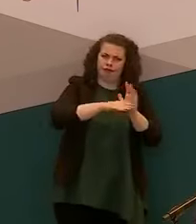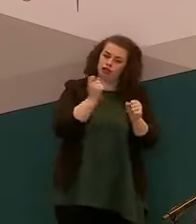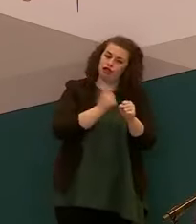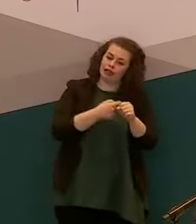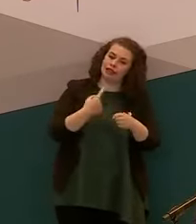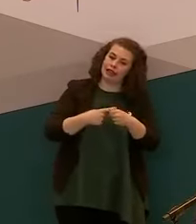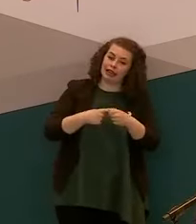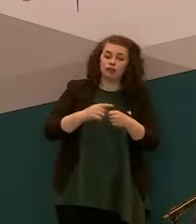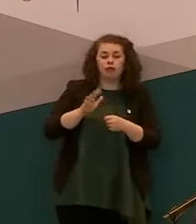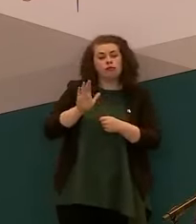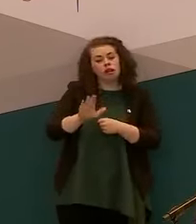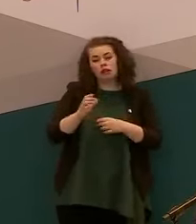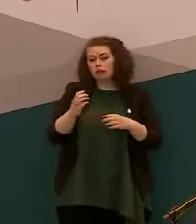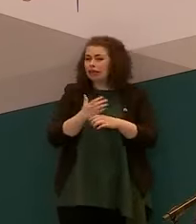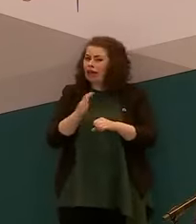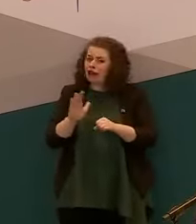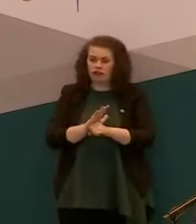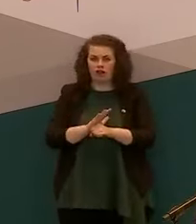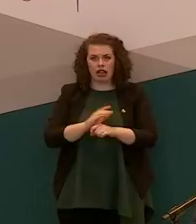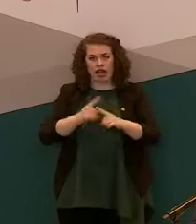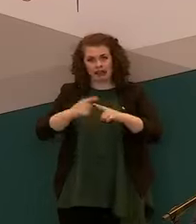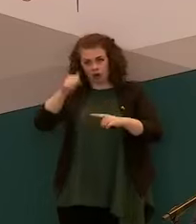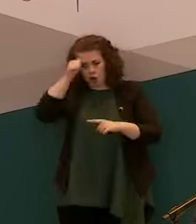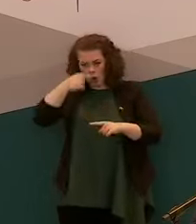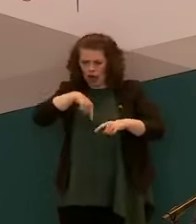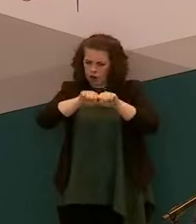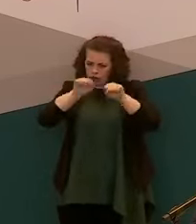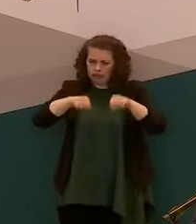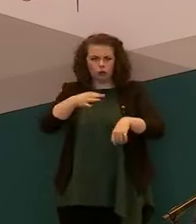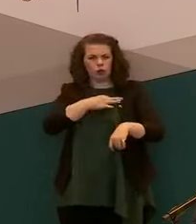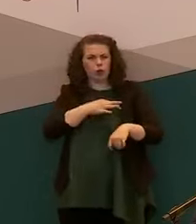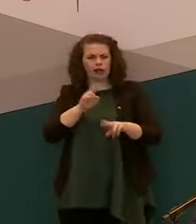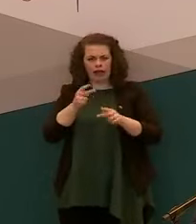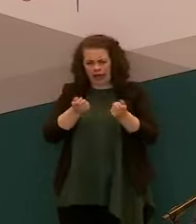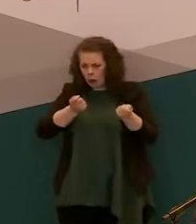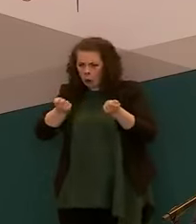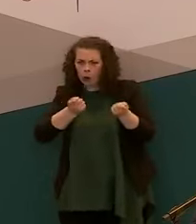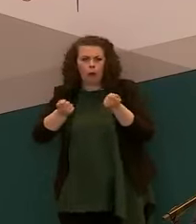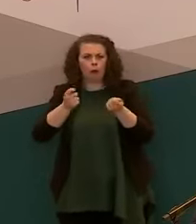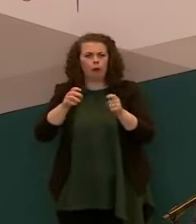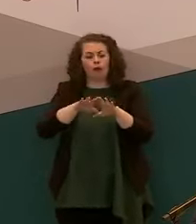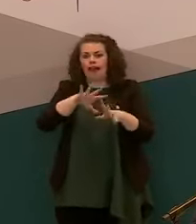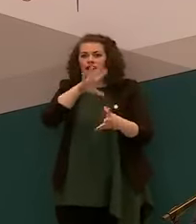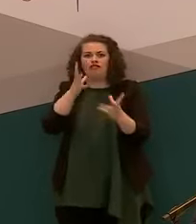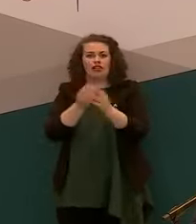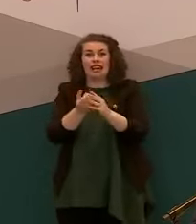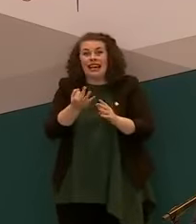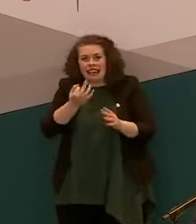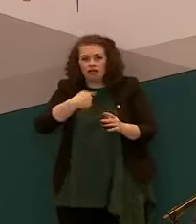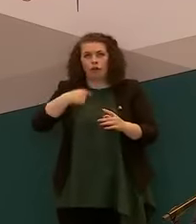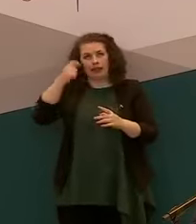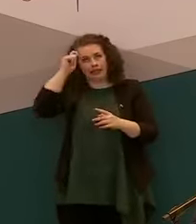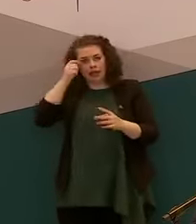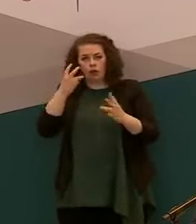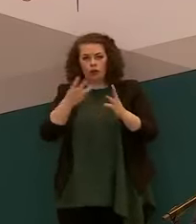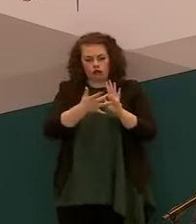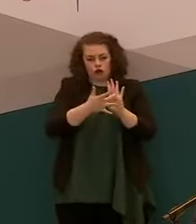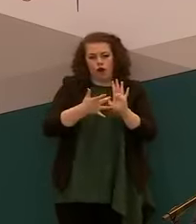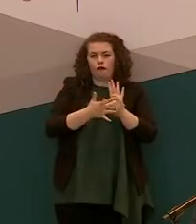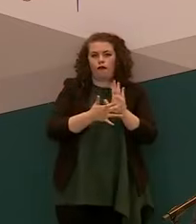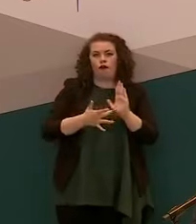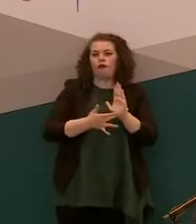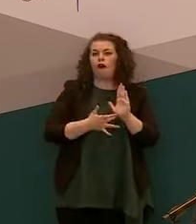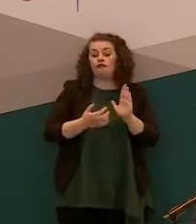have to be absolutely confident, as much as we possibly can be, if we can contemplate lifting measures, that we'll be ready to pick